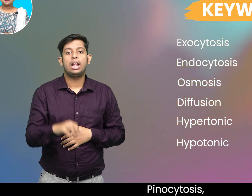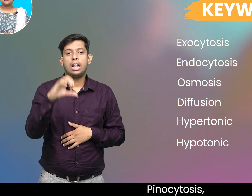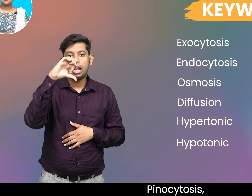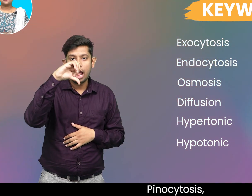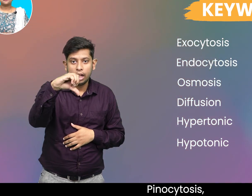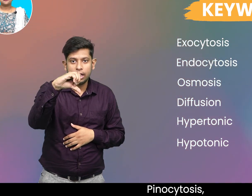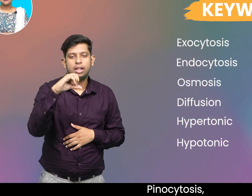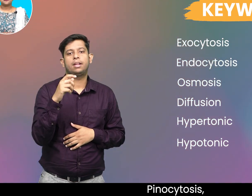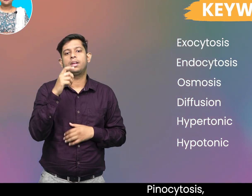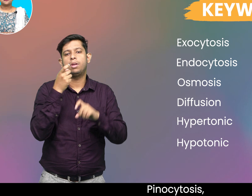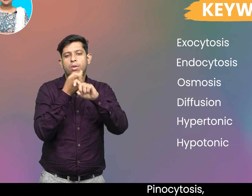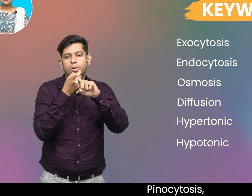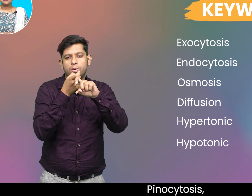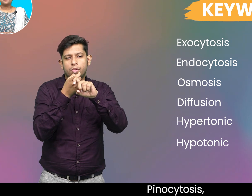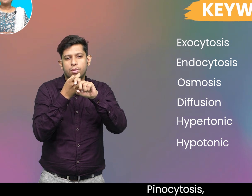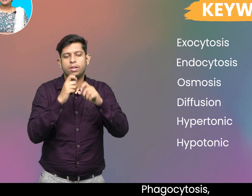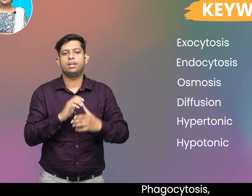pinocytosis,